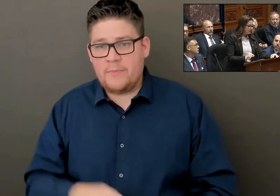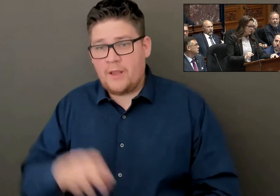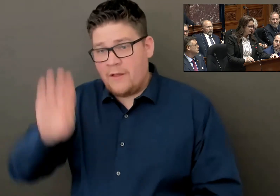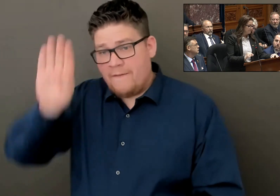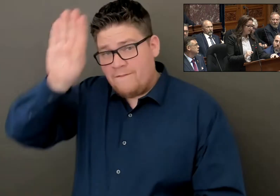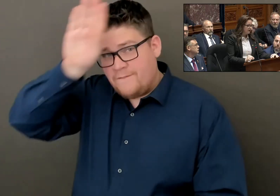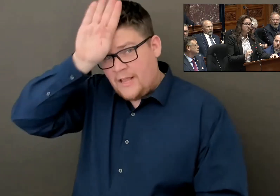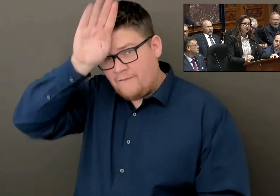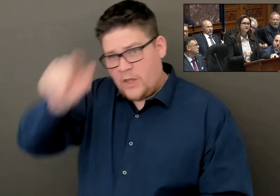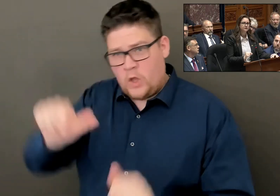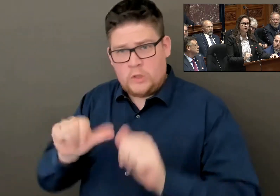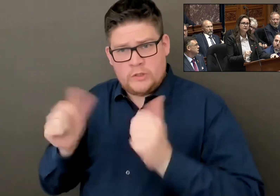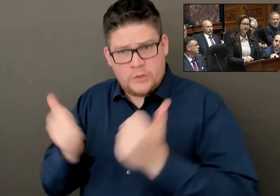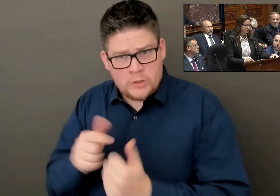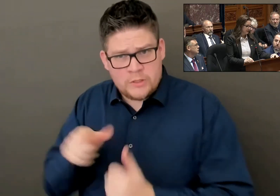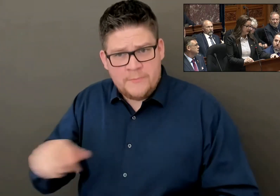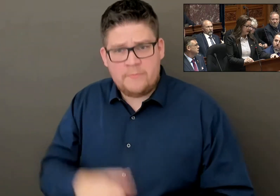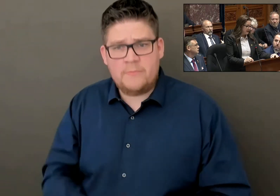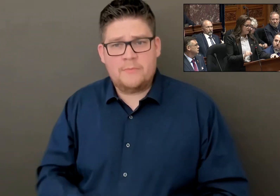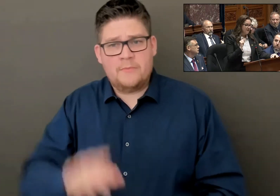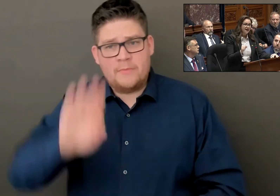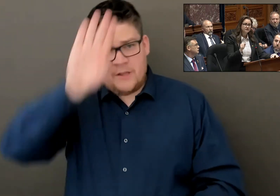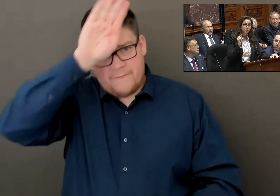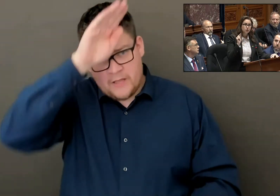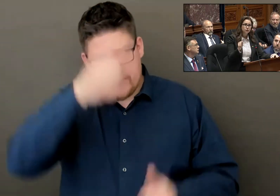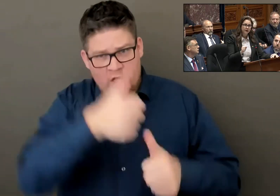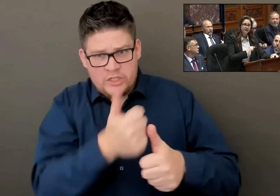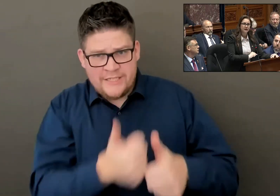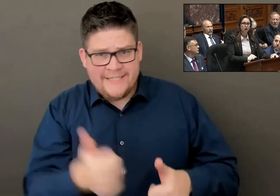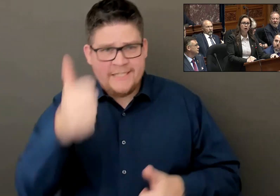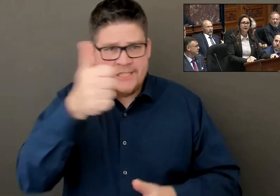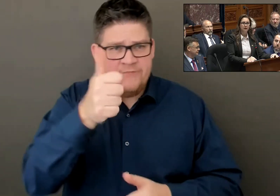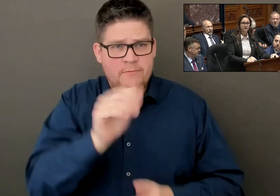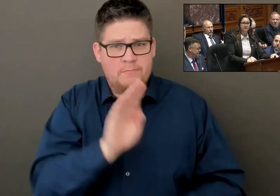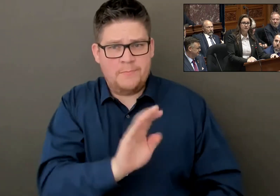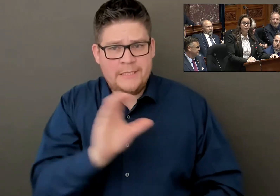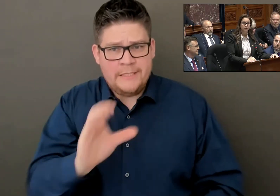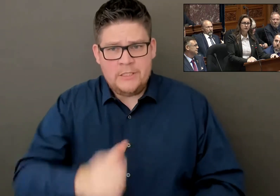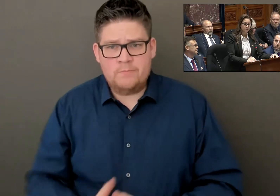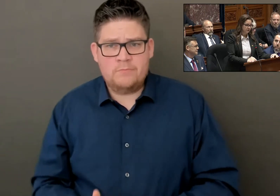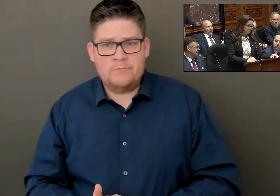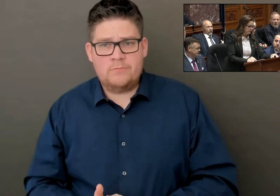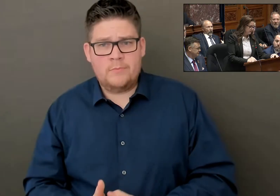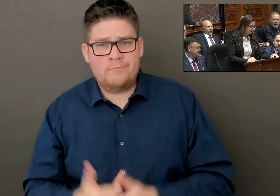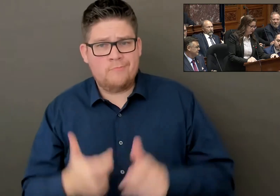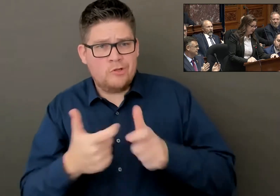Greater Vancouver Fire Chiefs Association, that's who's ringing the alarm bell on this issue.